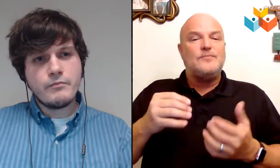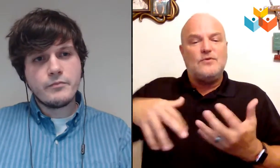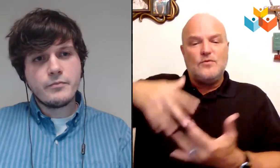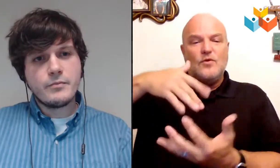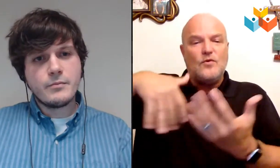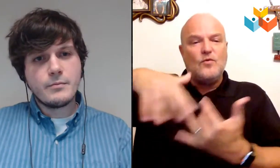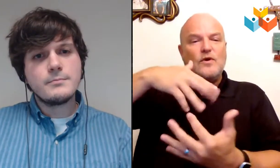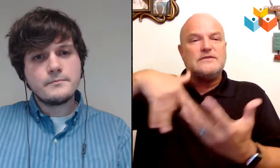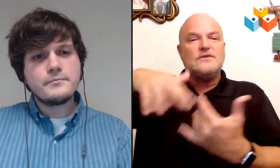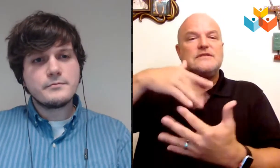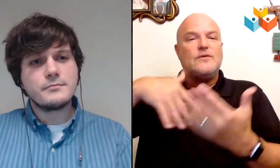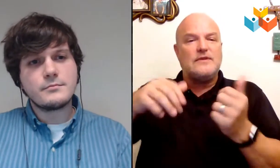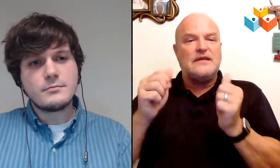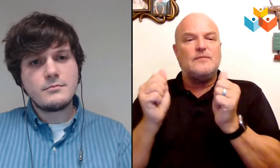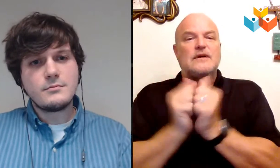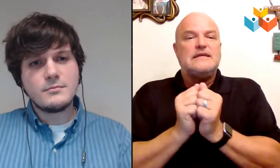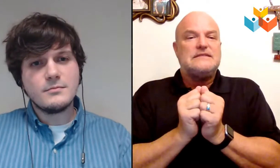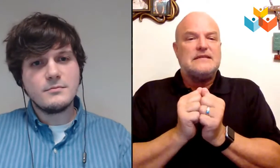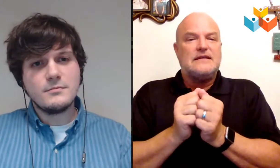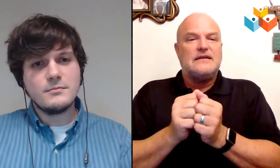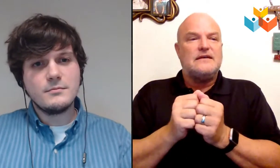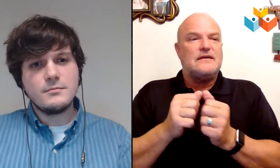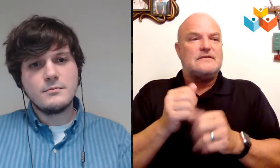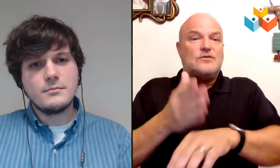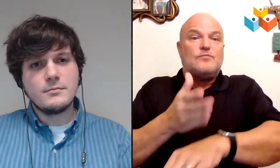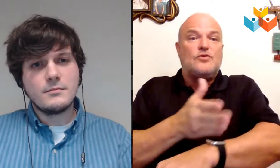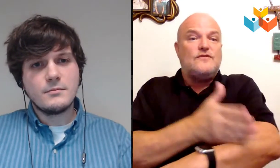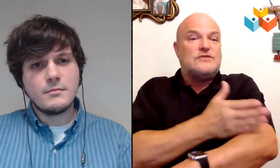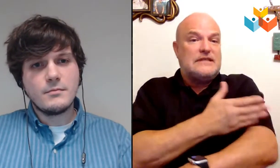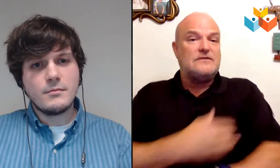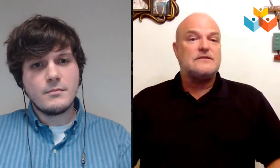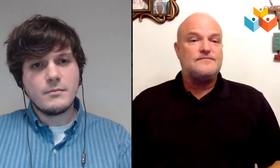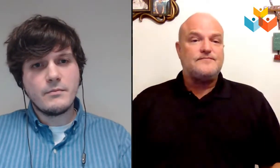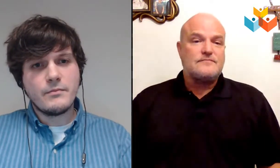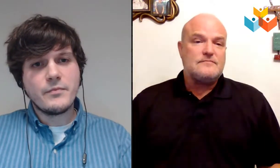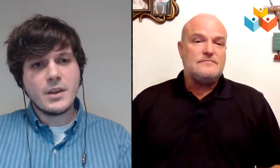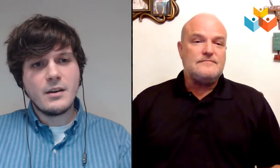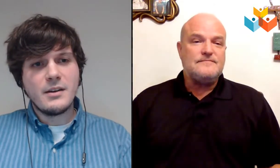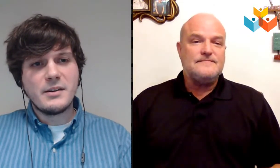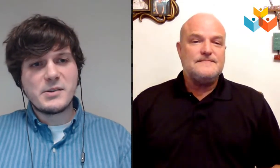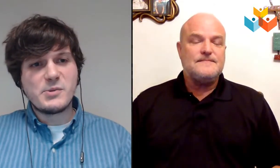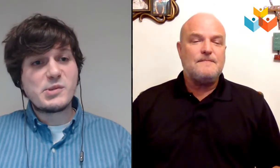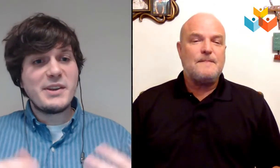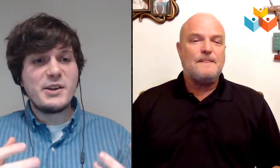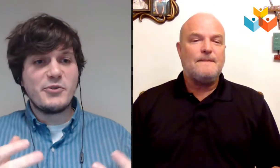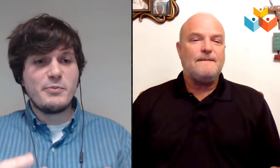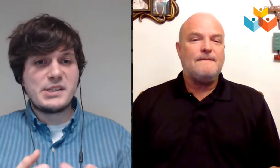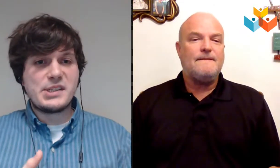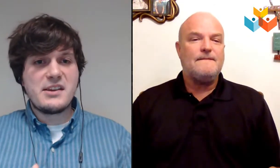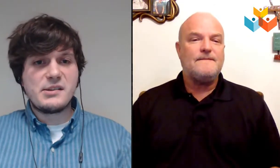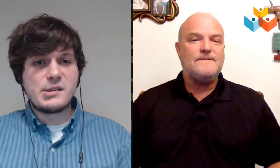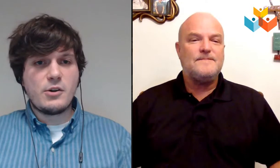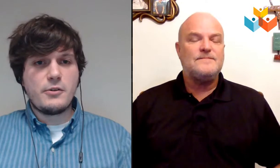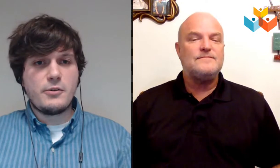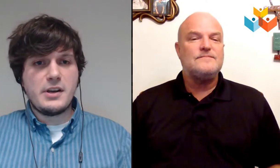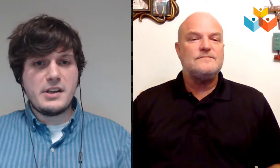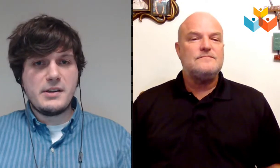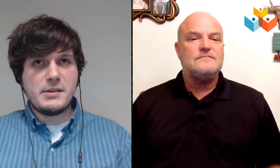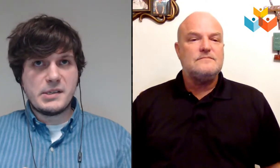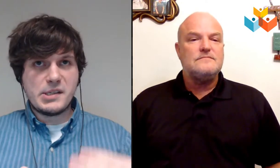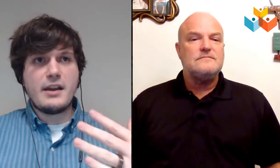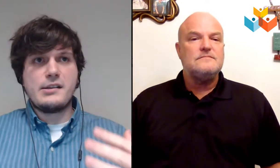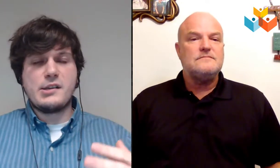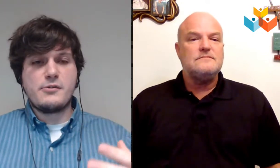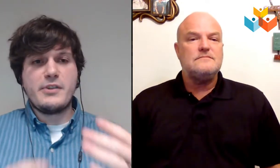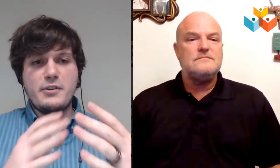them help you, associate with them to improve your skills. So speaking of mistakes, are there